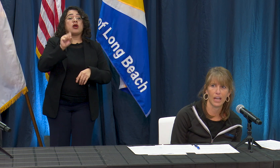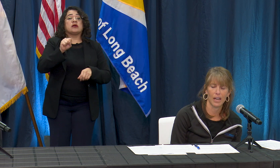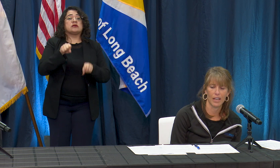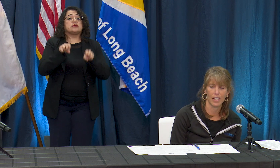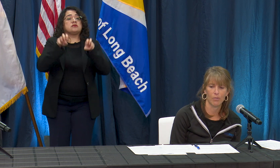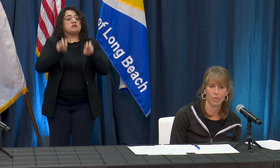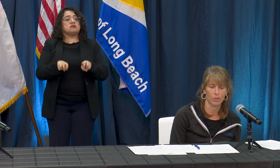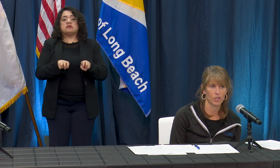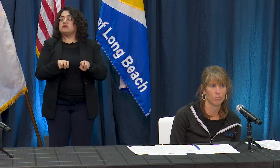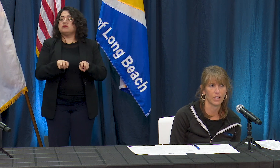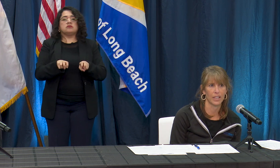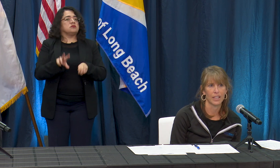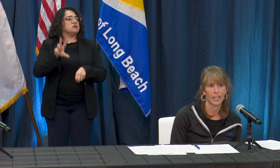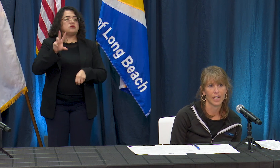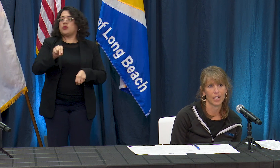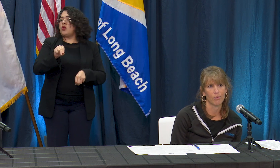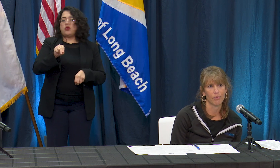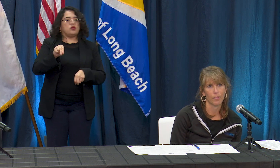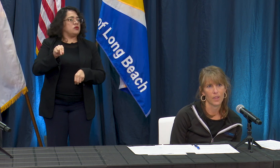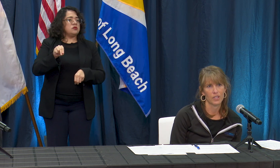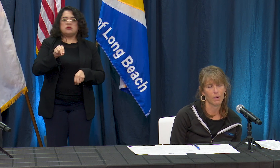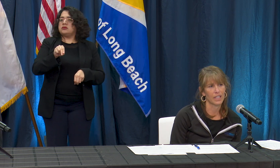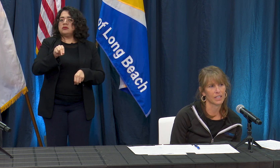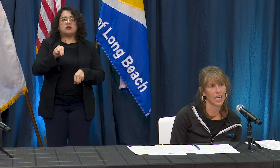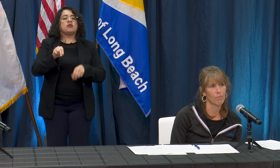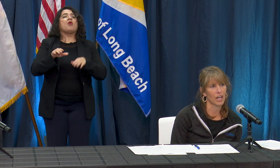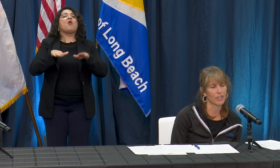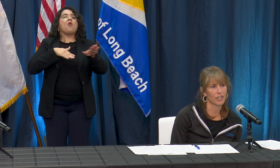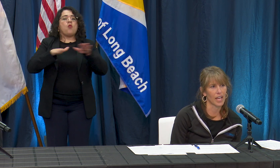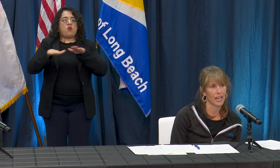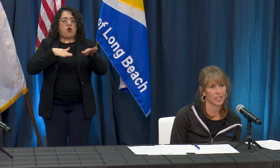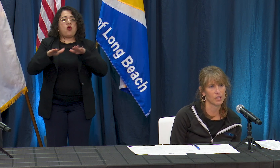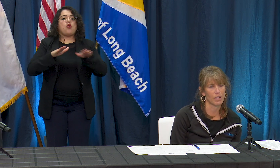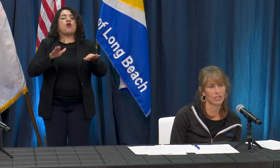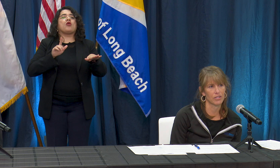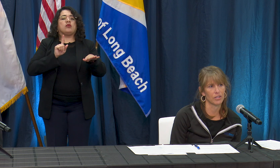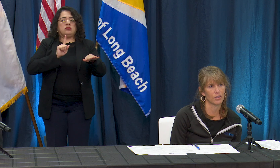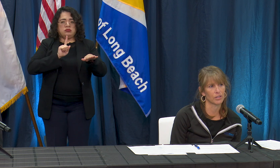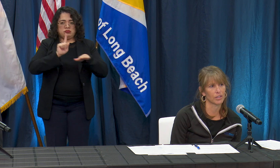where that people should be spending time other